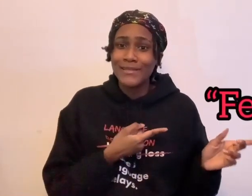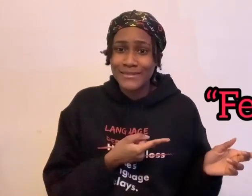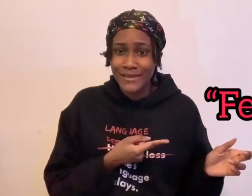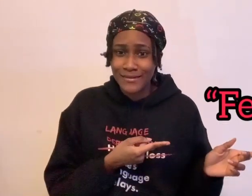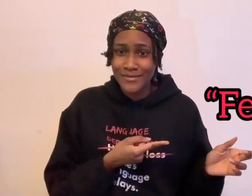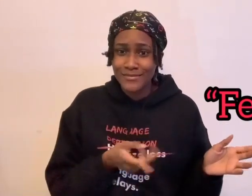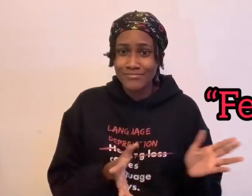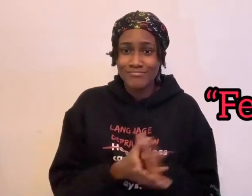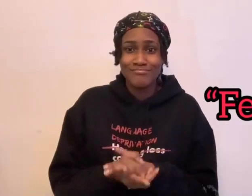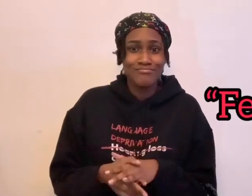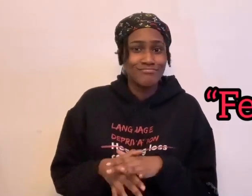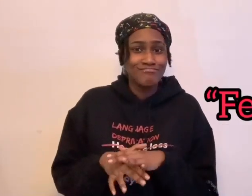fetting.